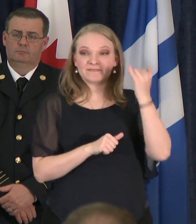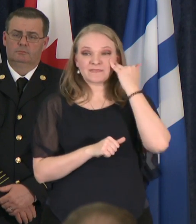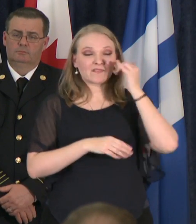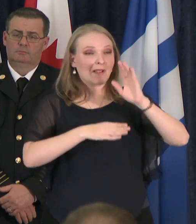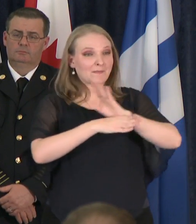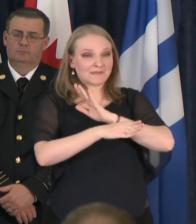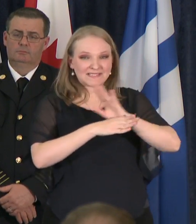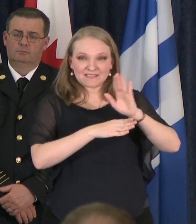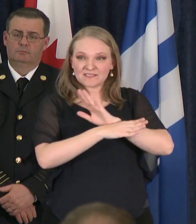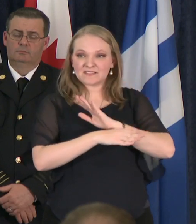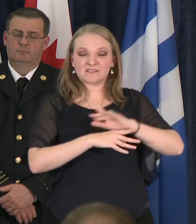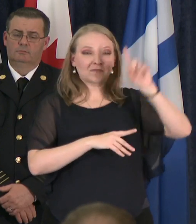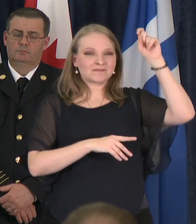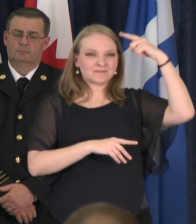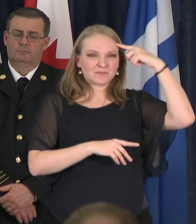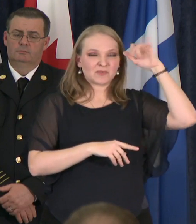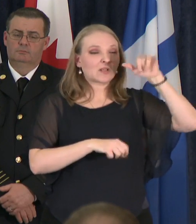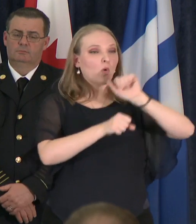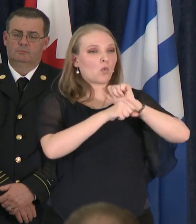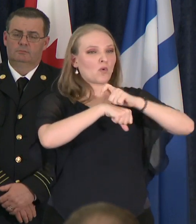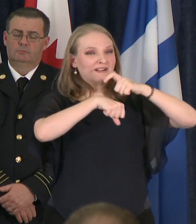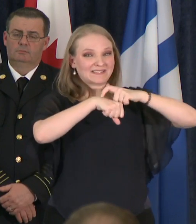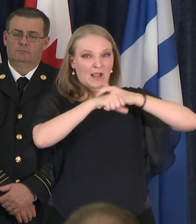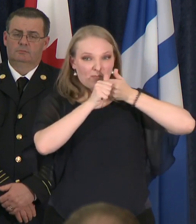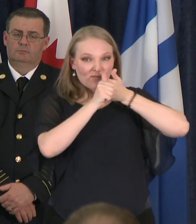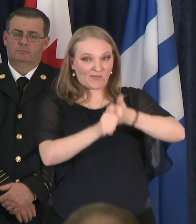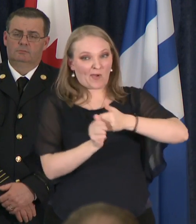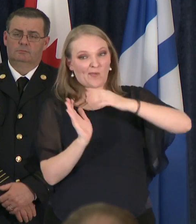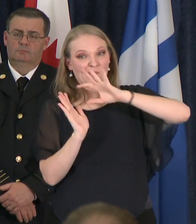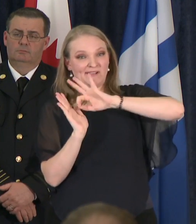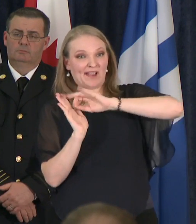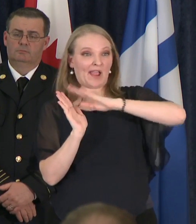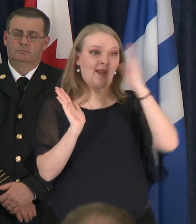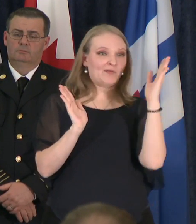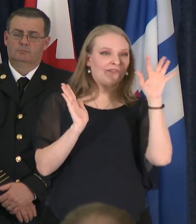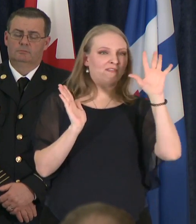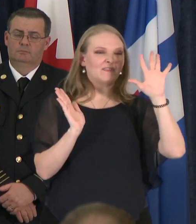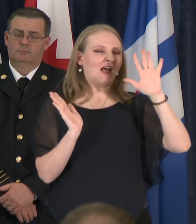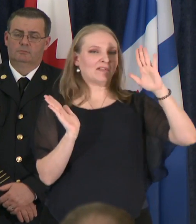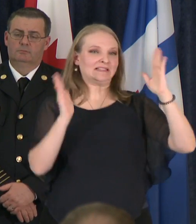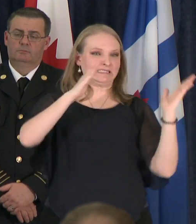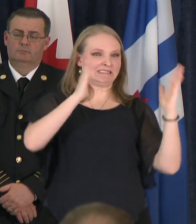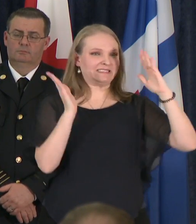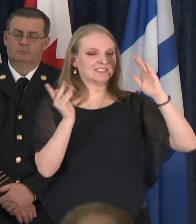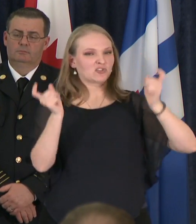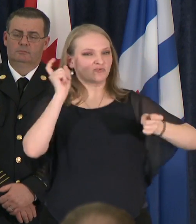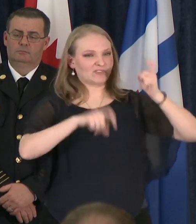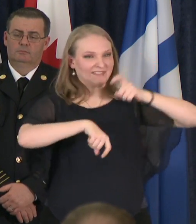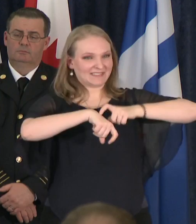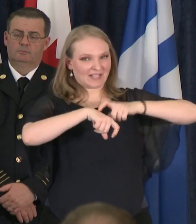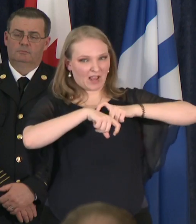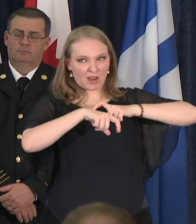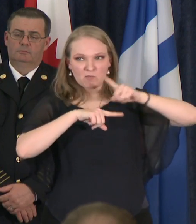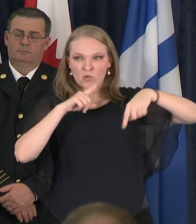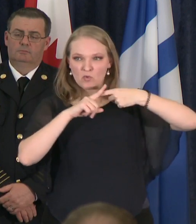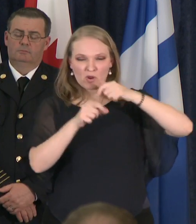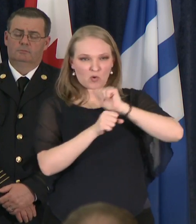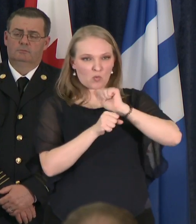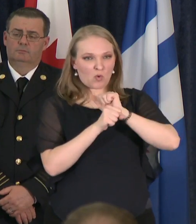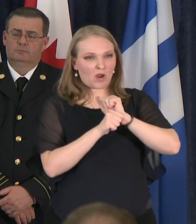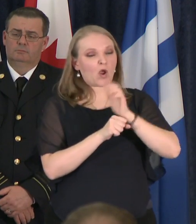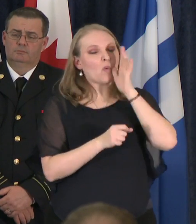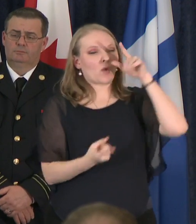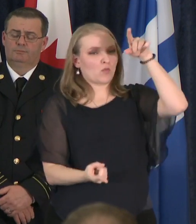work times, that certainly would help reduce volume. And we would encourage people, individuals who are